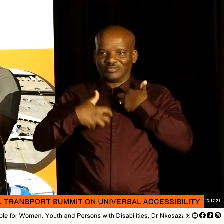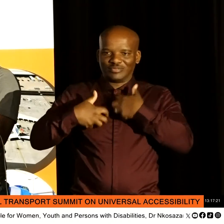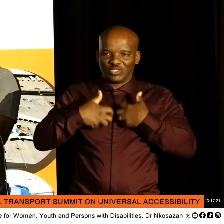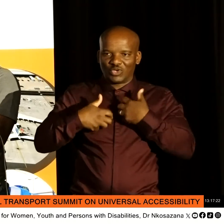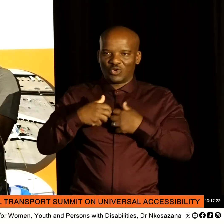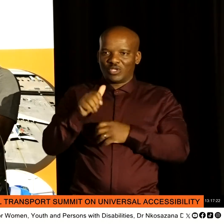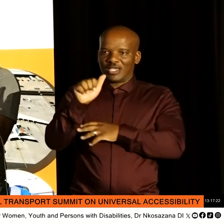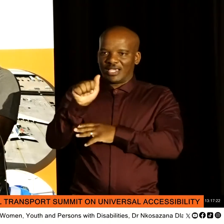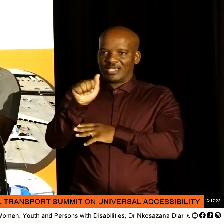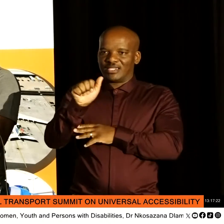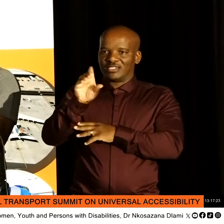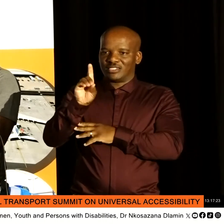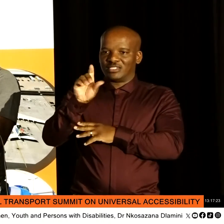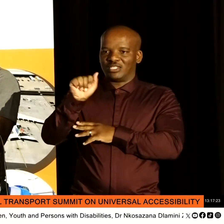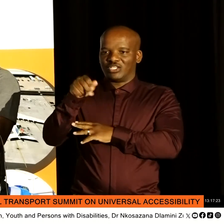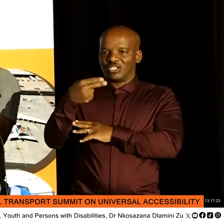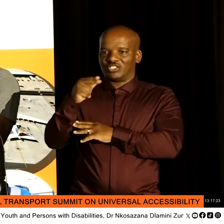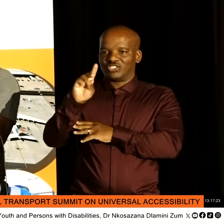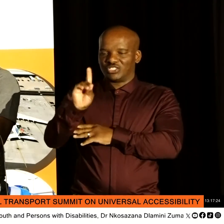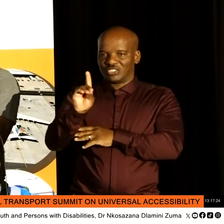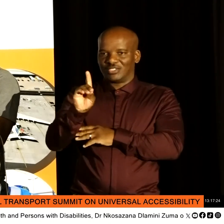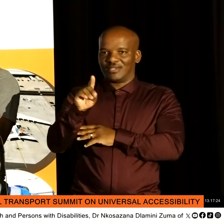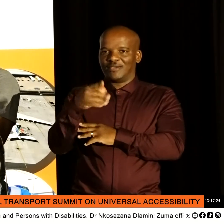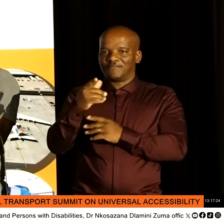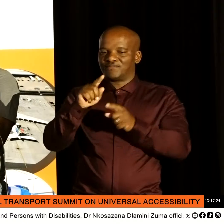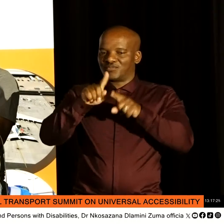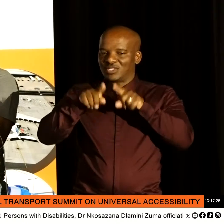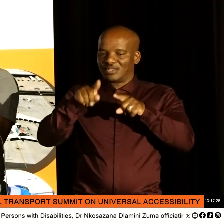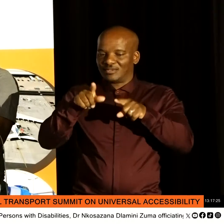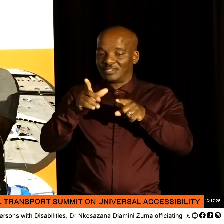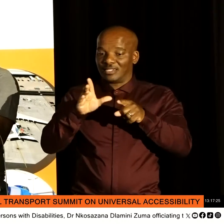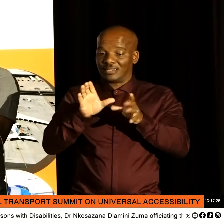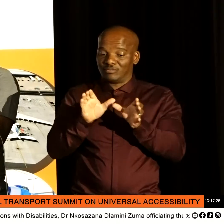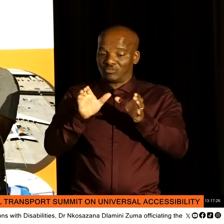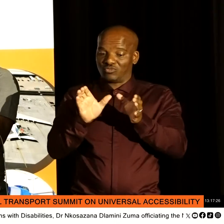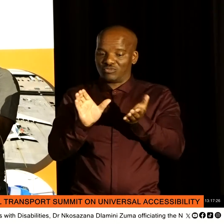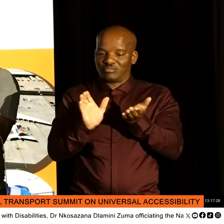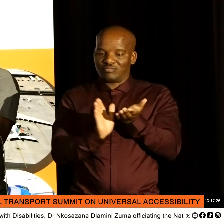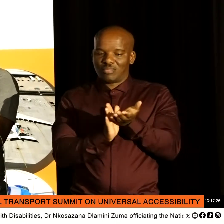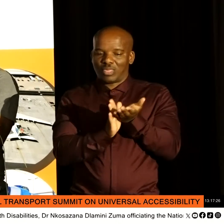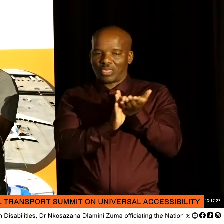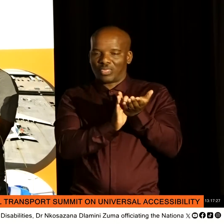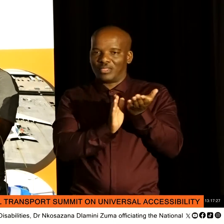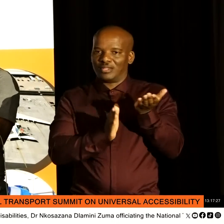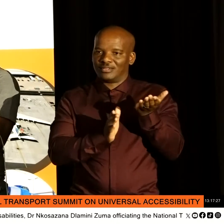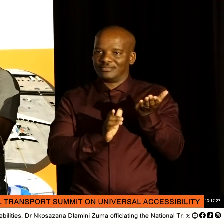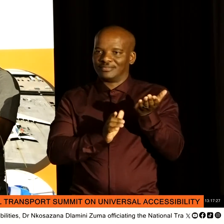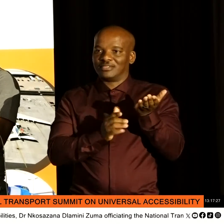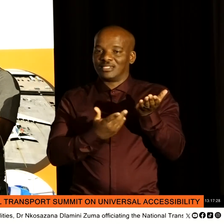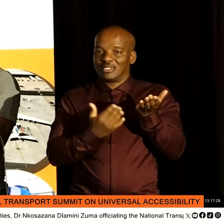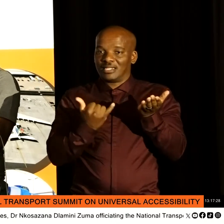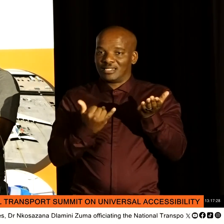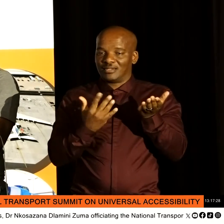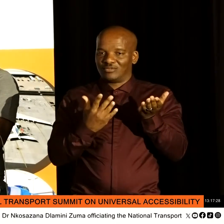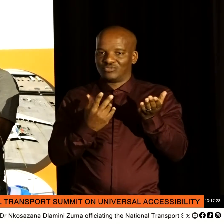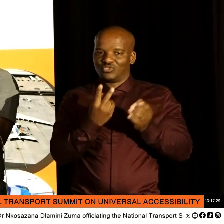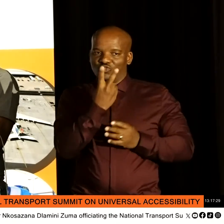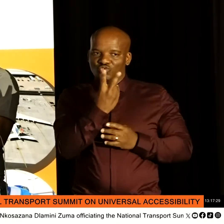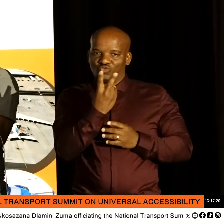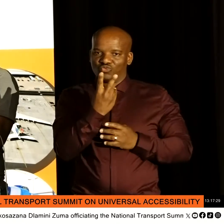ADHD, obsessive-compulsive disorders, have largely been ignored. I provide for you two real-life